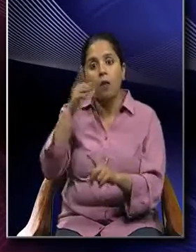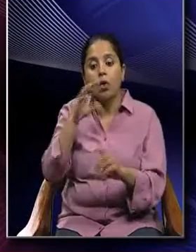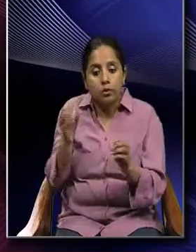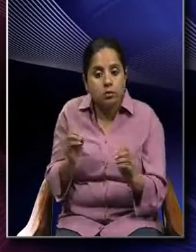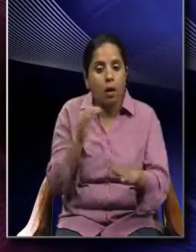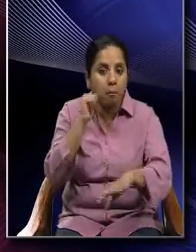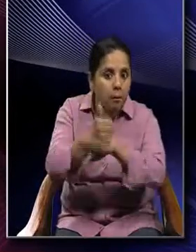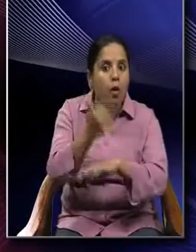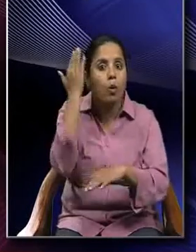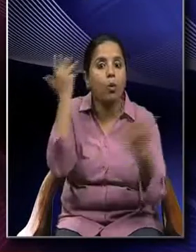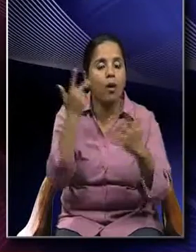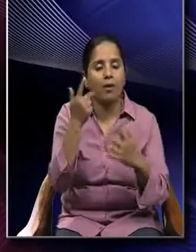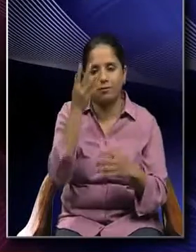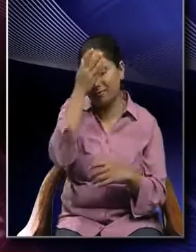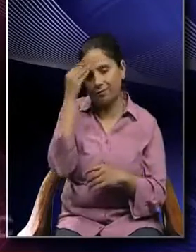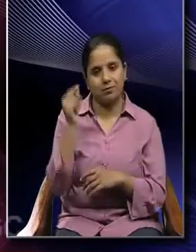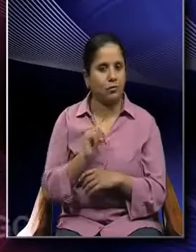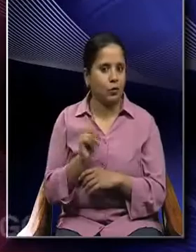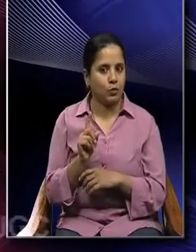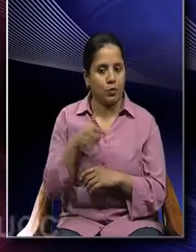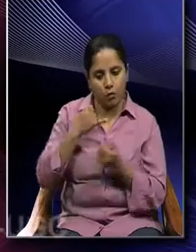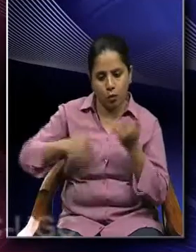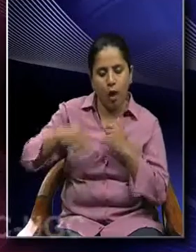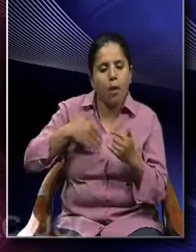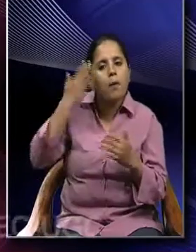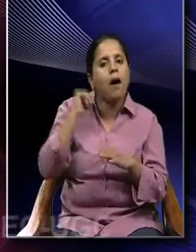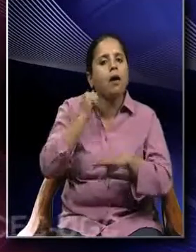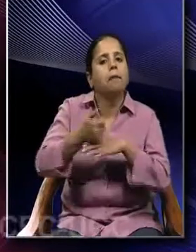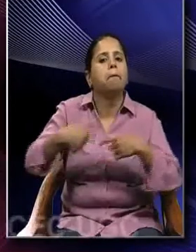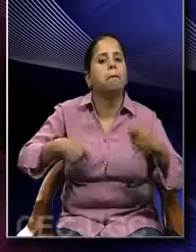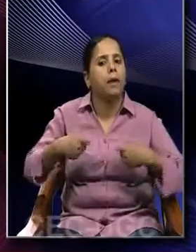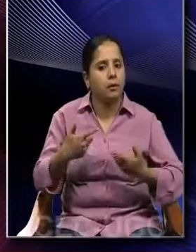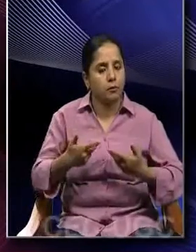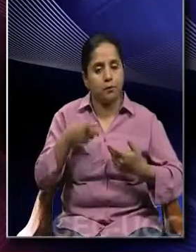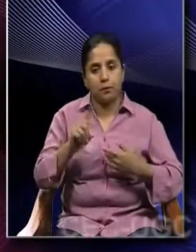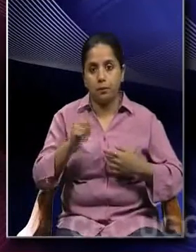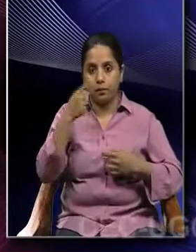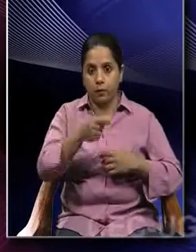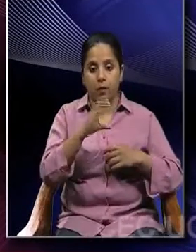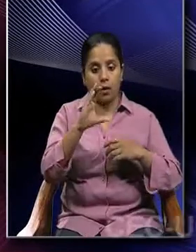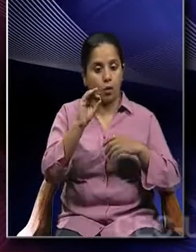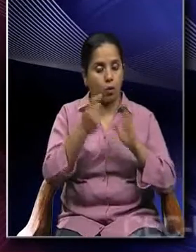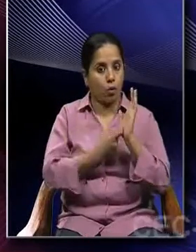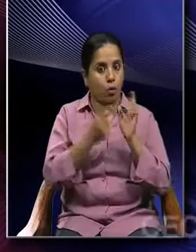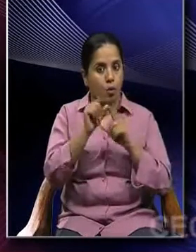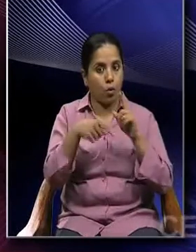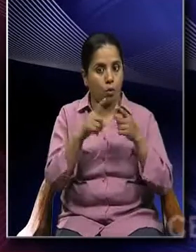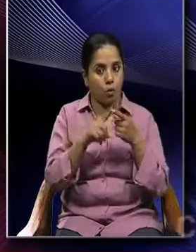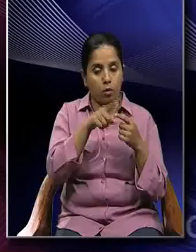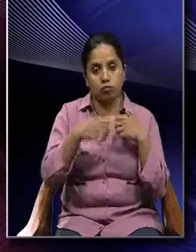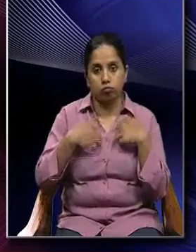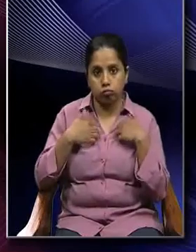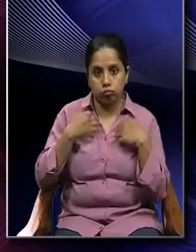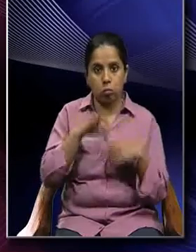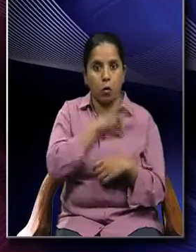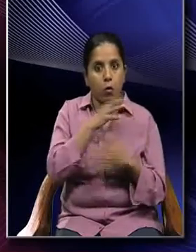are here in the society. Earlier, the corporates were primarily very much interested in